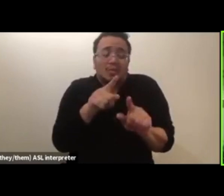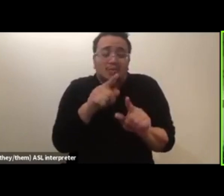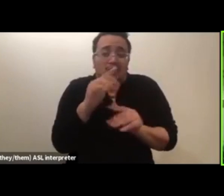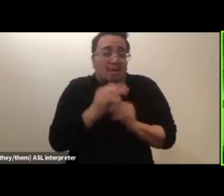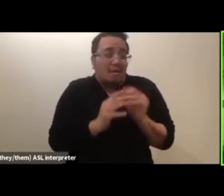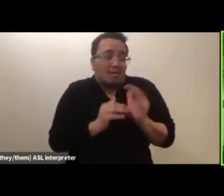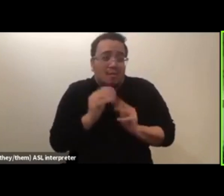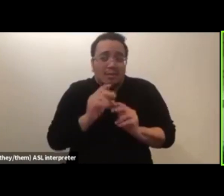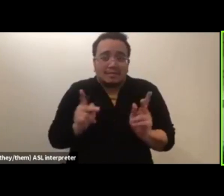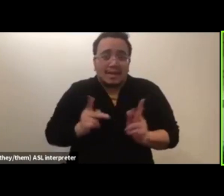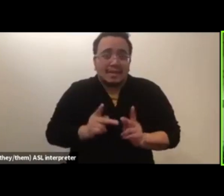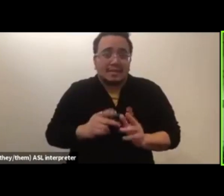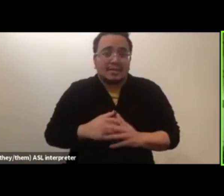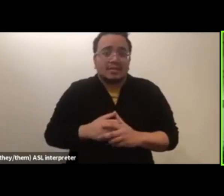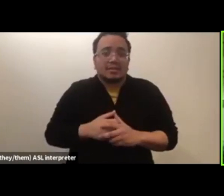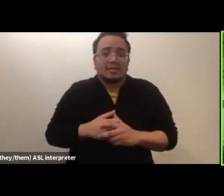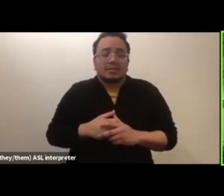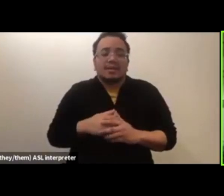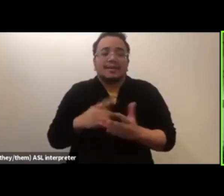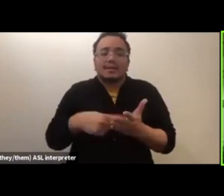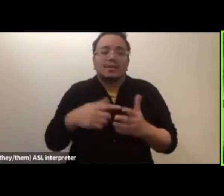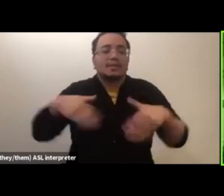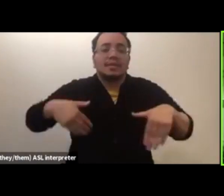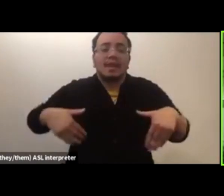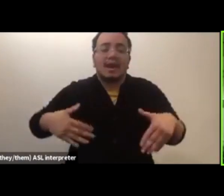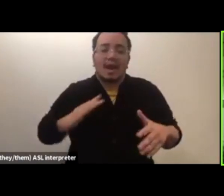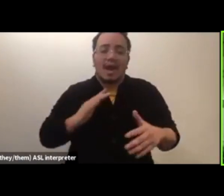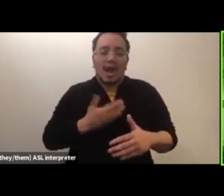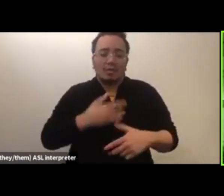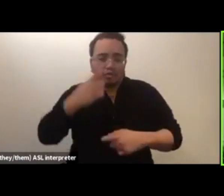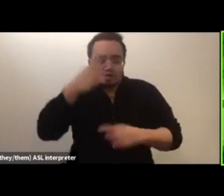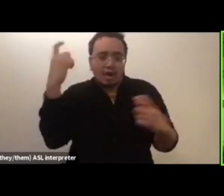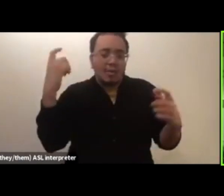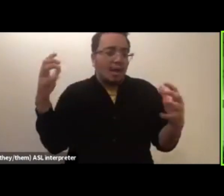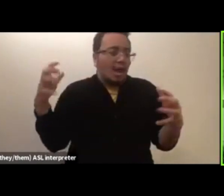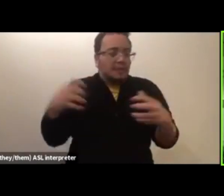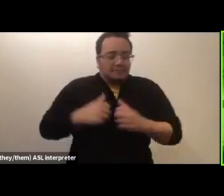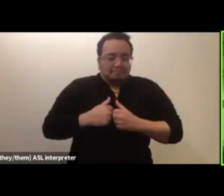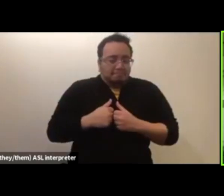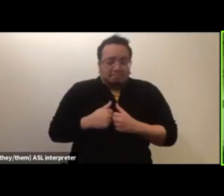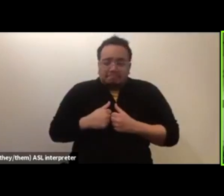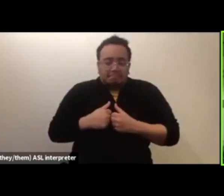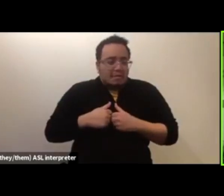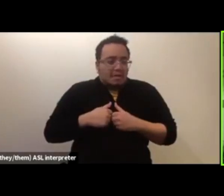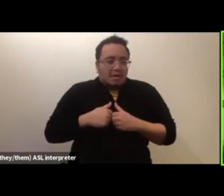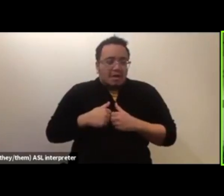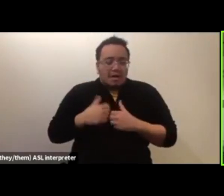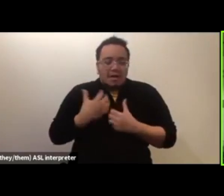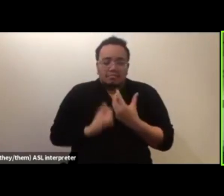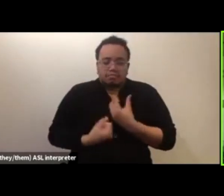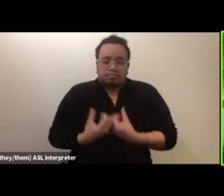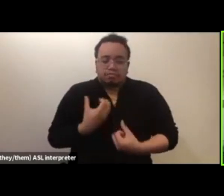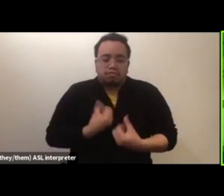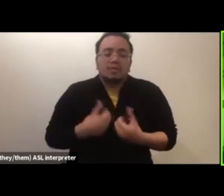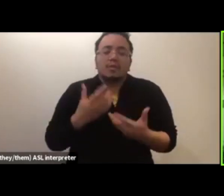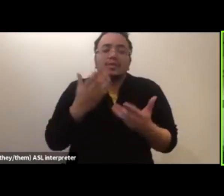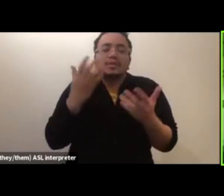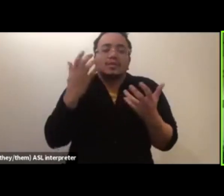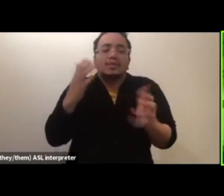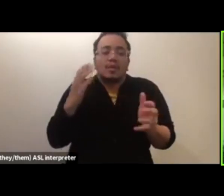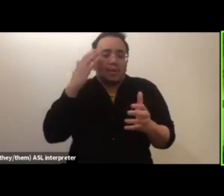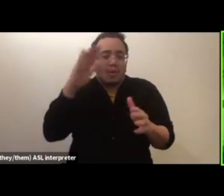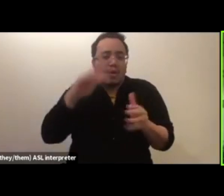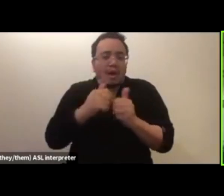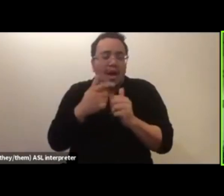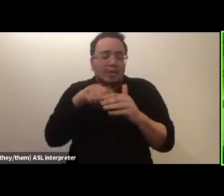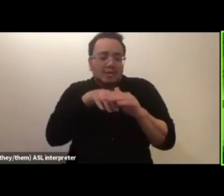Sometimes we haven't even unpacked our own traumas that we have going through, so we don't know how to be in those spaces. But those